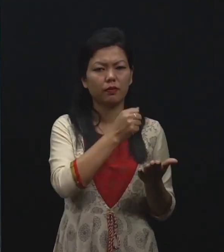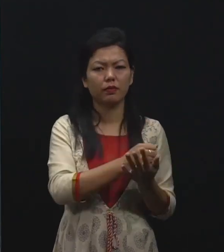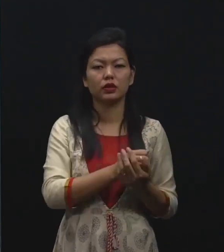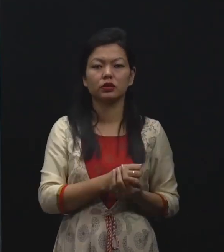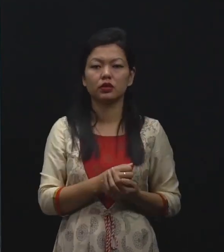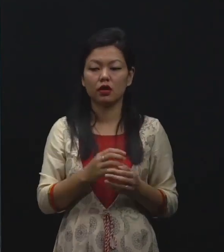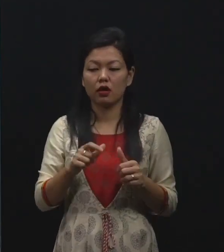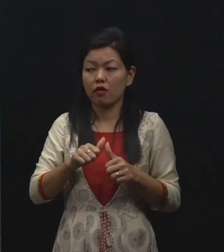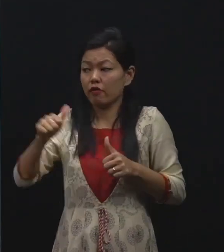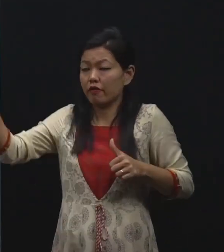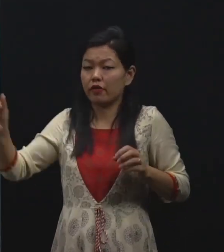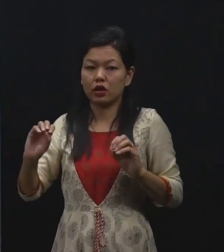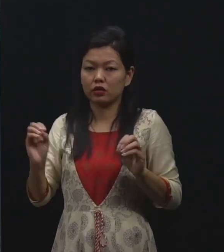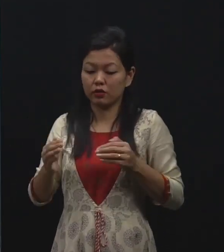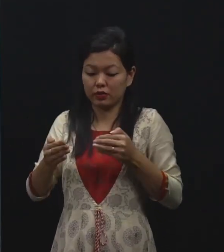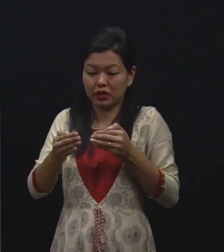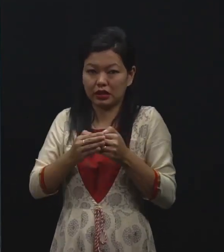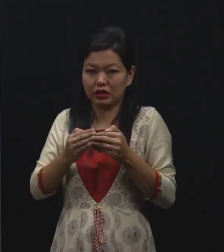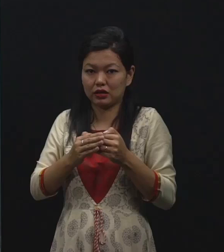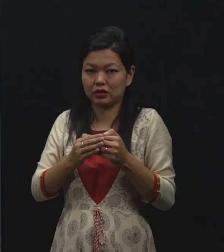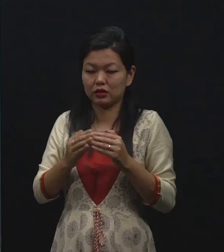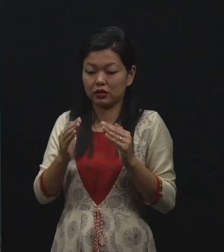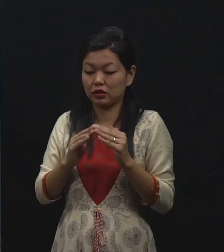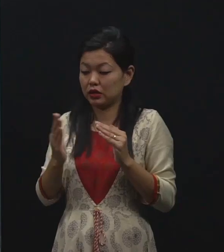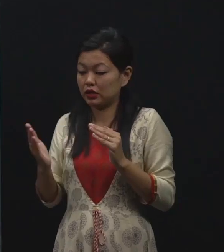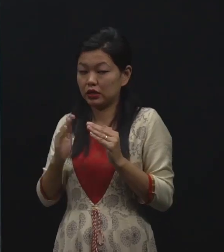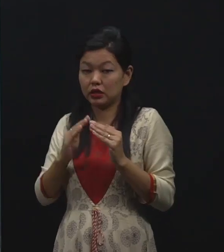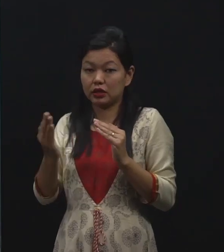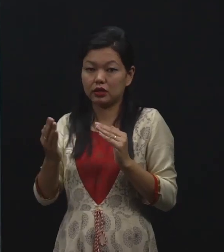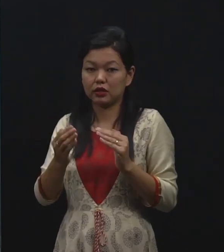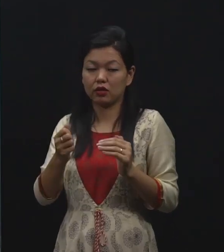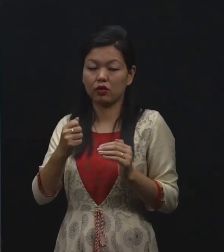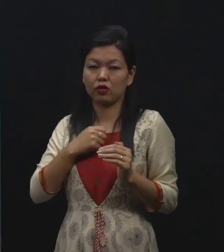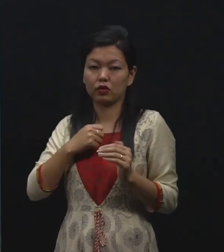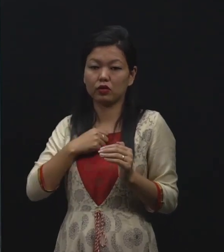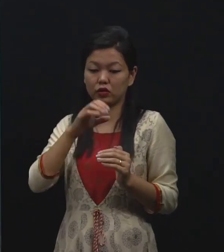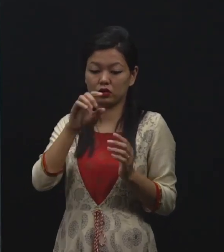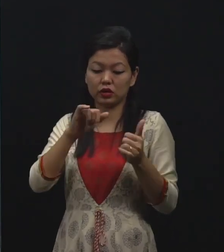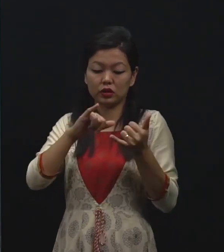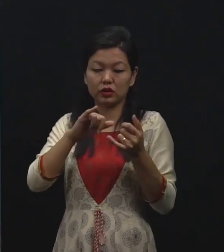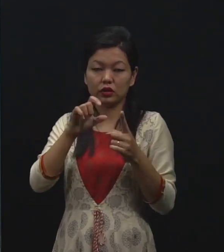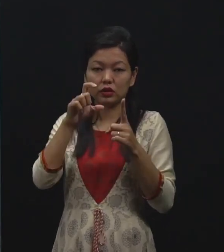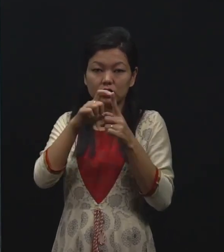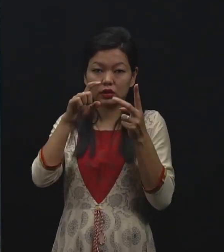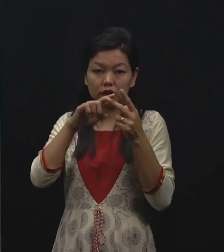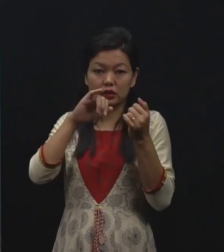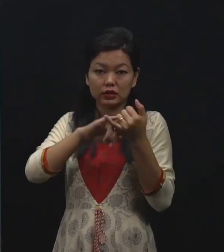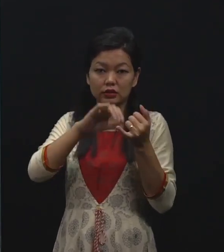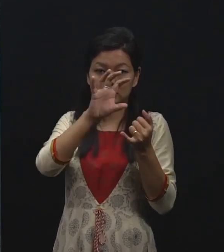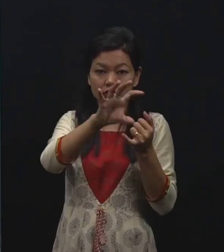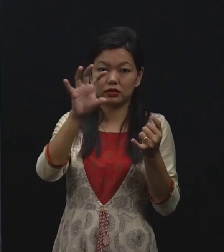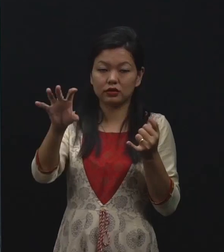station, wherever the police is in charge of that area. Okay, he has to go there and he has